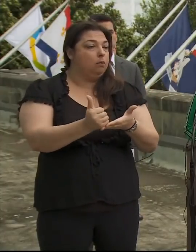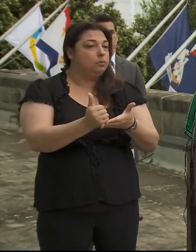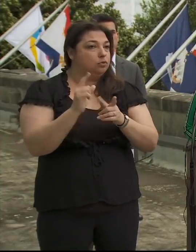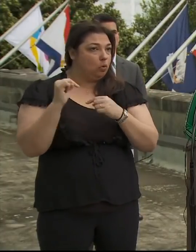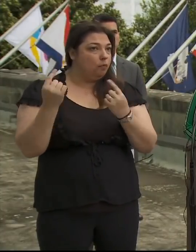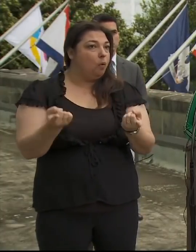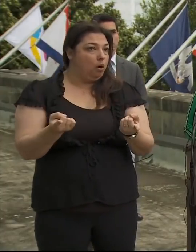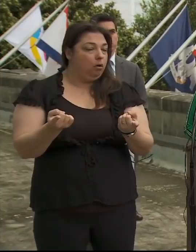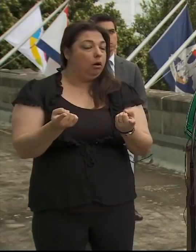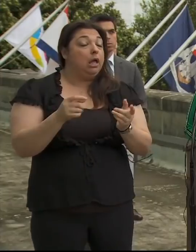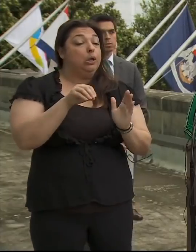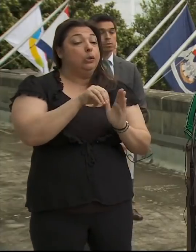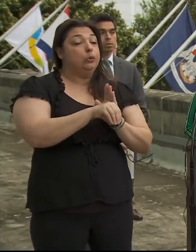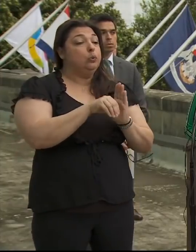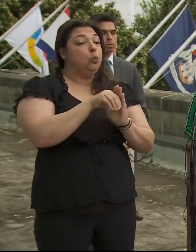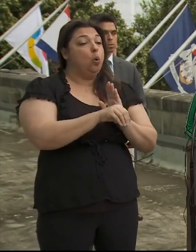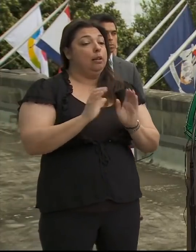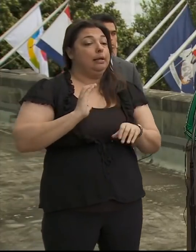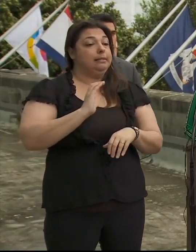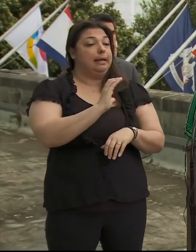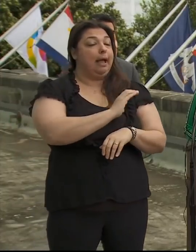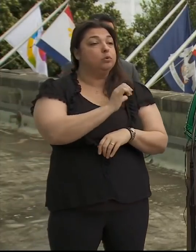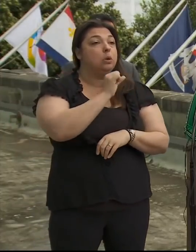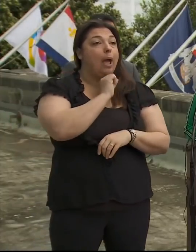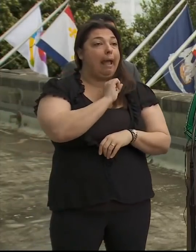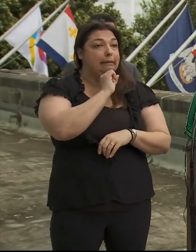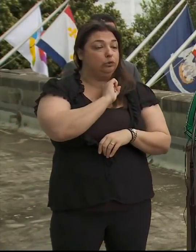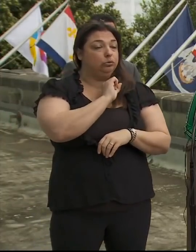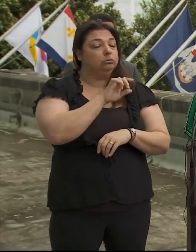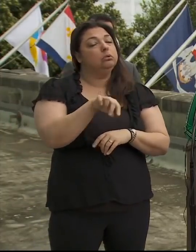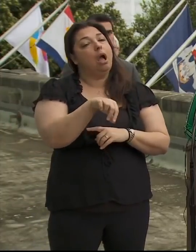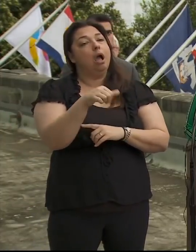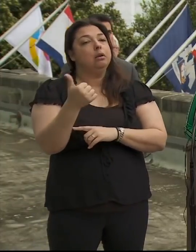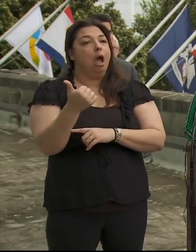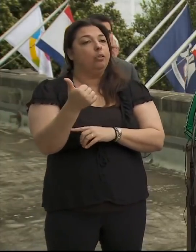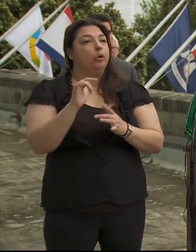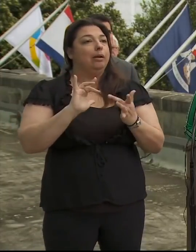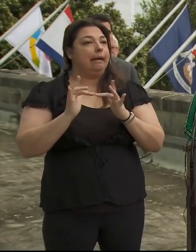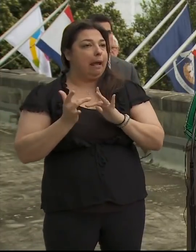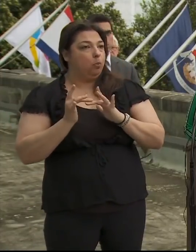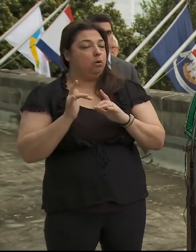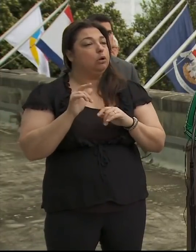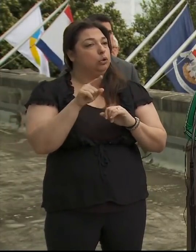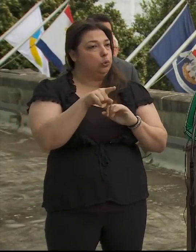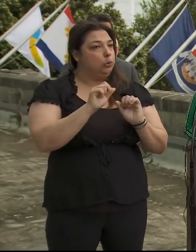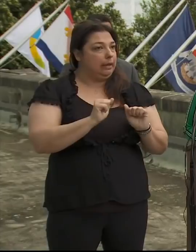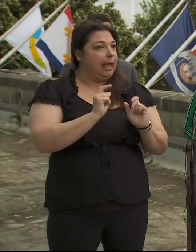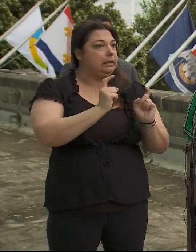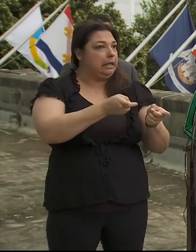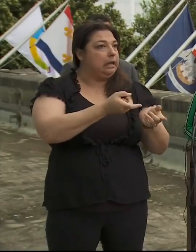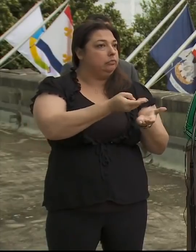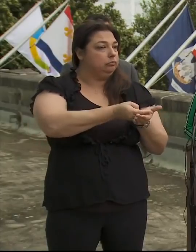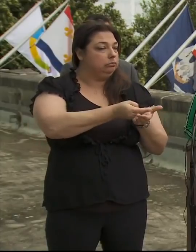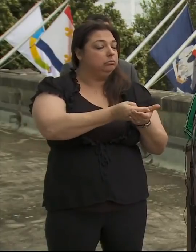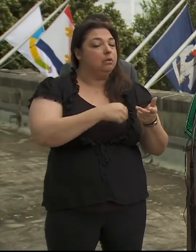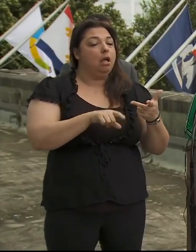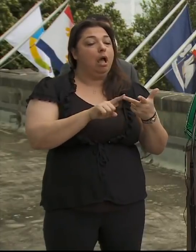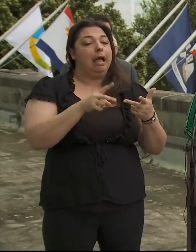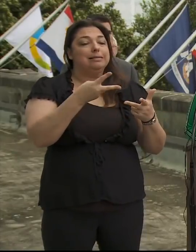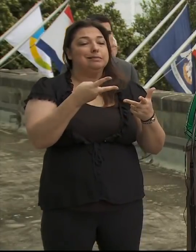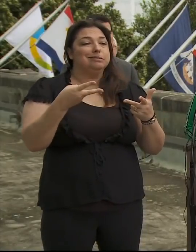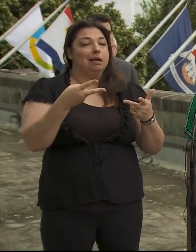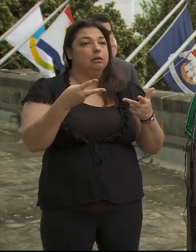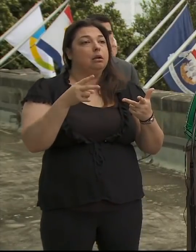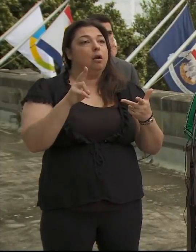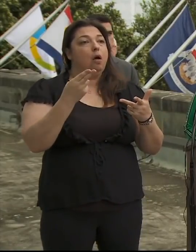far. The New Orleans Council on Aging is another network that you can give to. Second Harvest